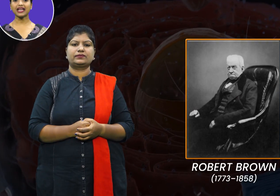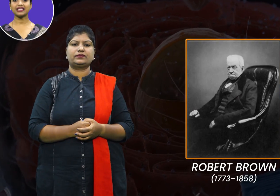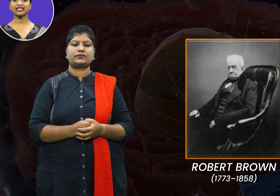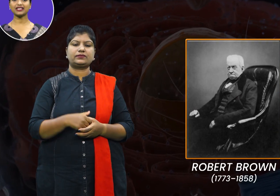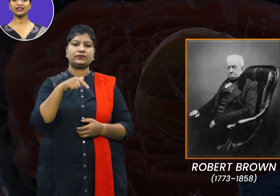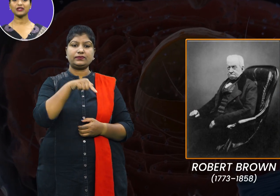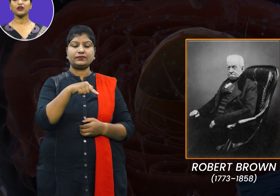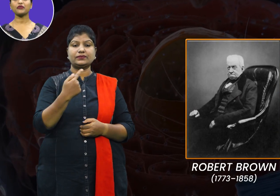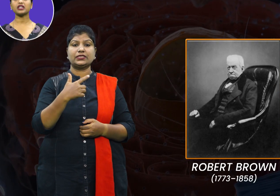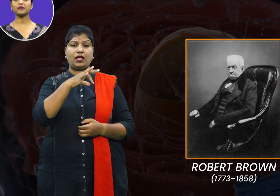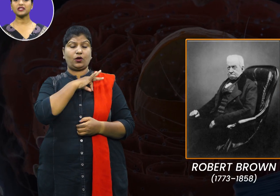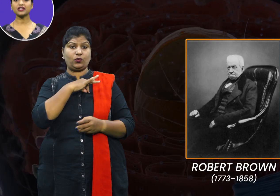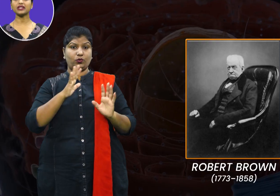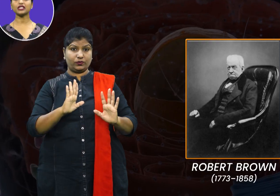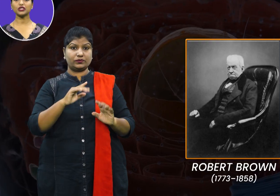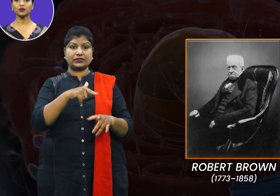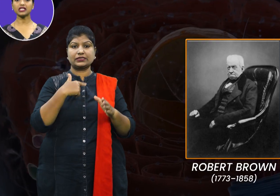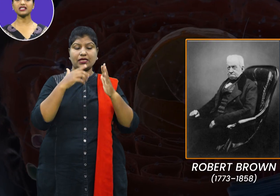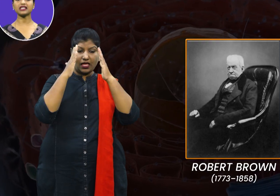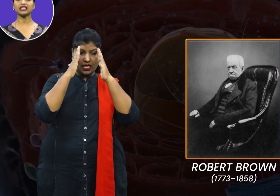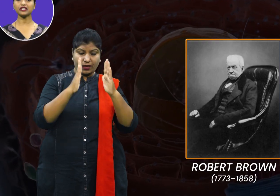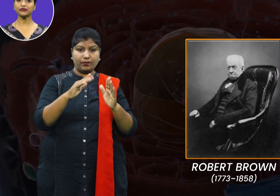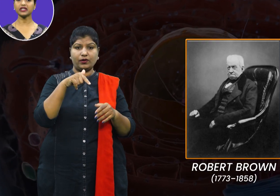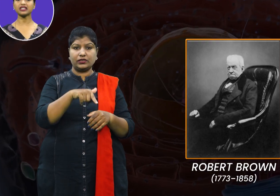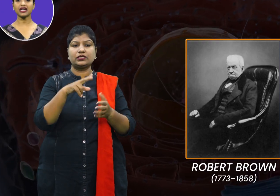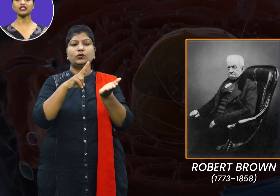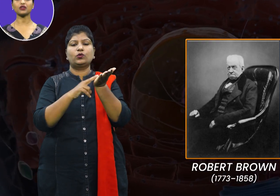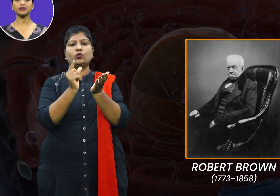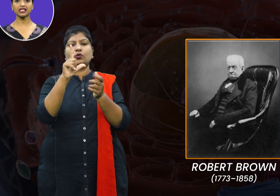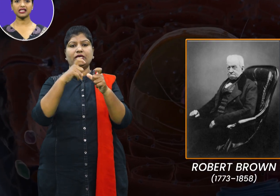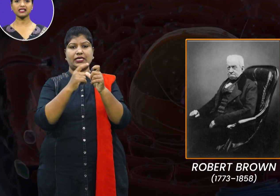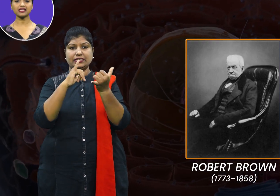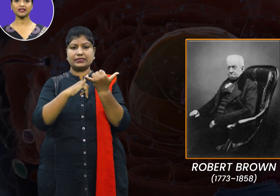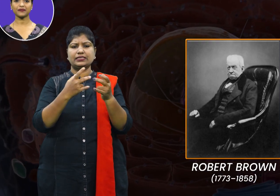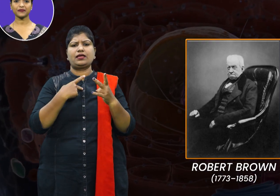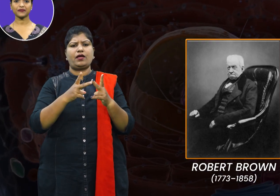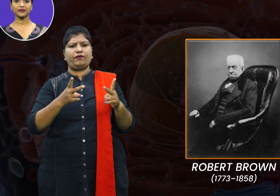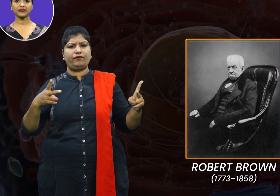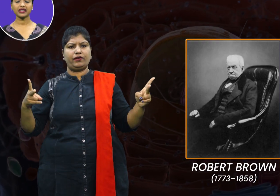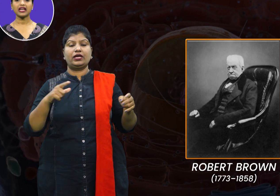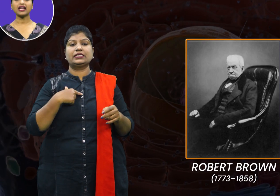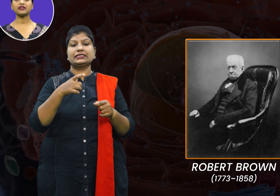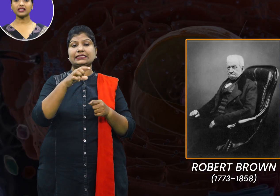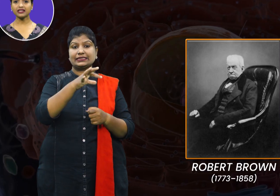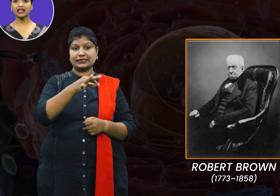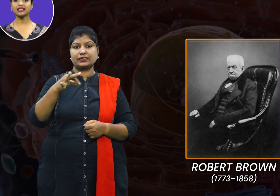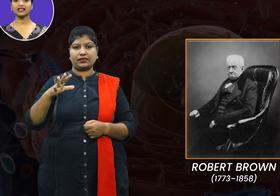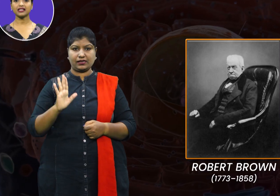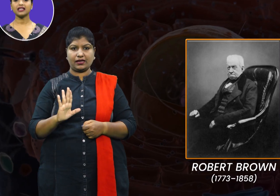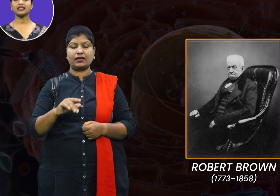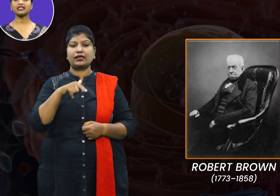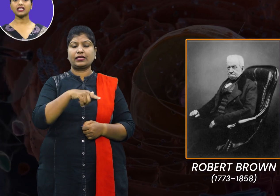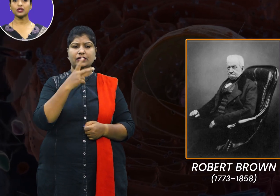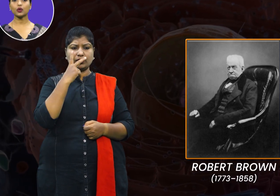The credit for observing the nucleus in different kinds of cells and